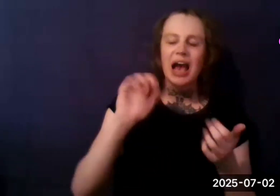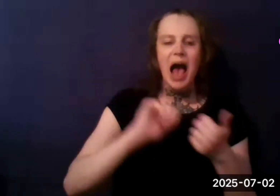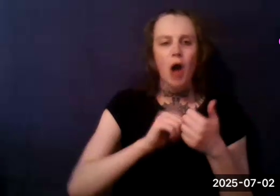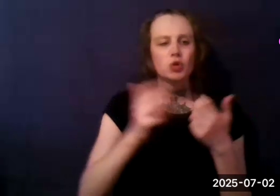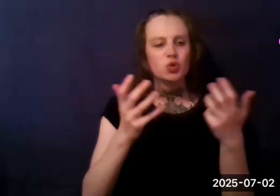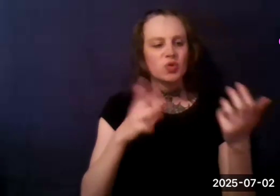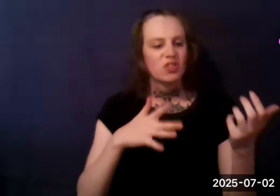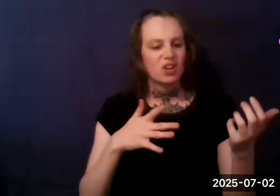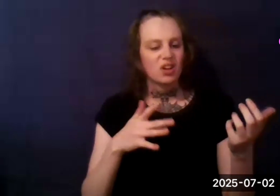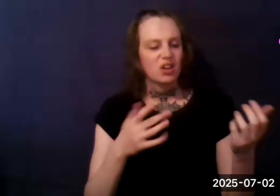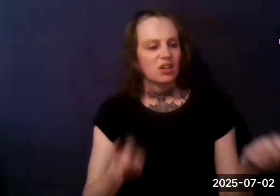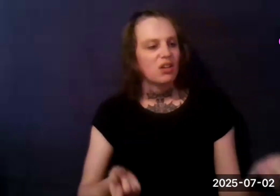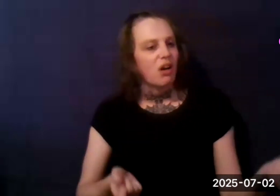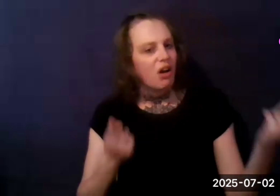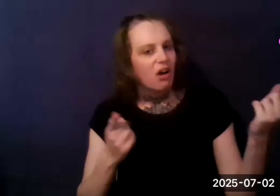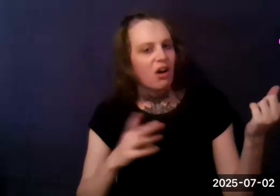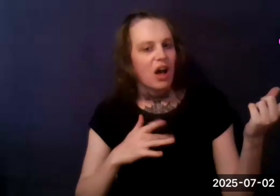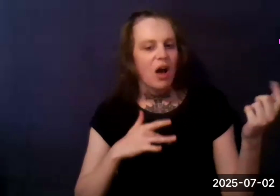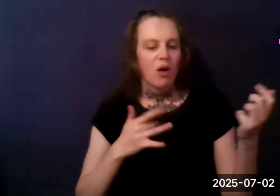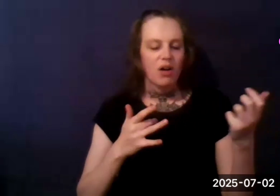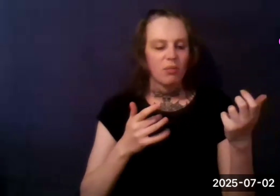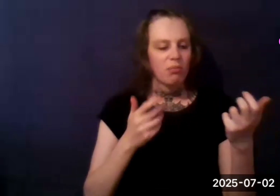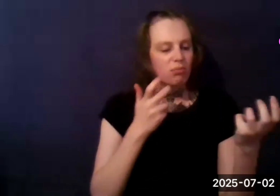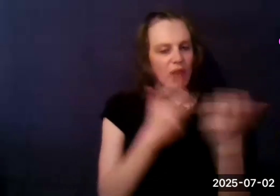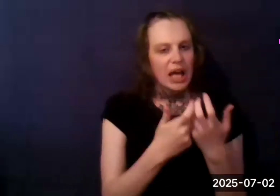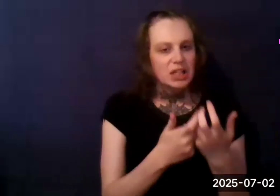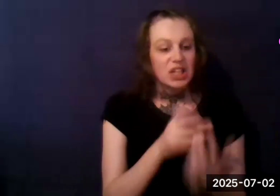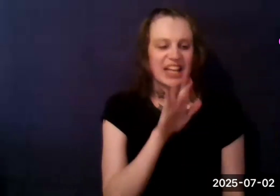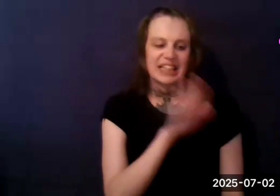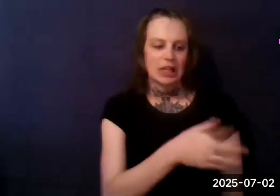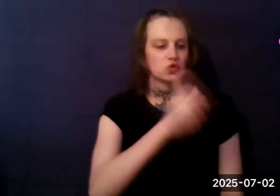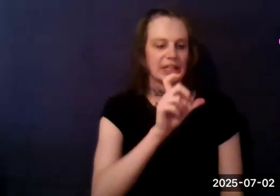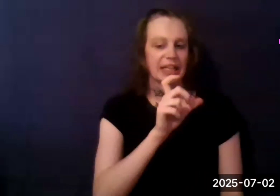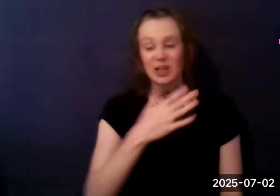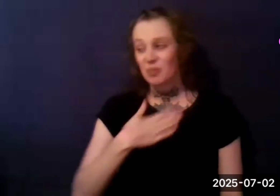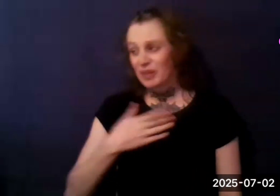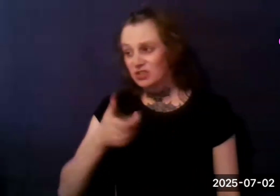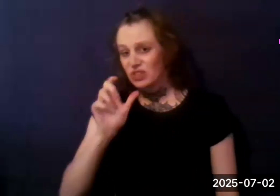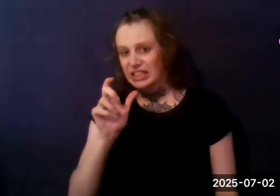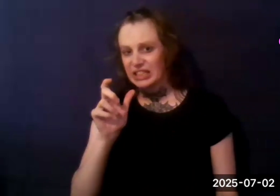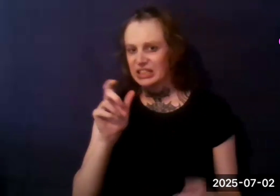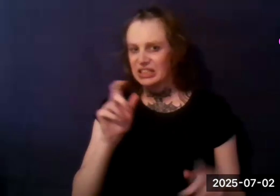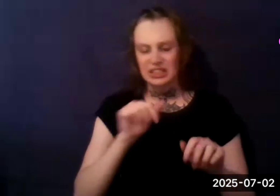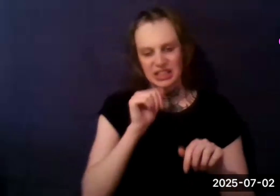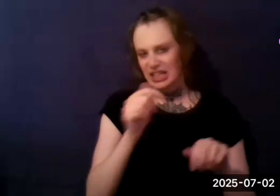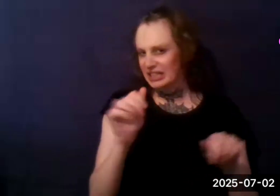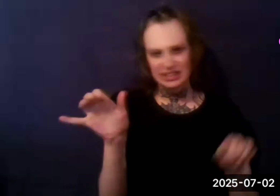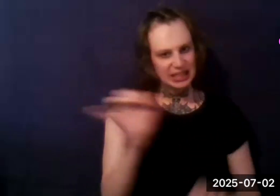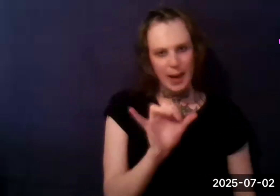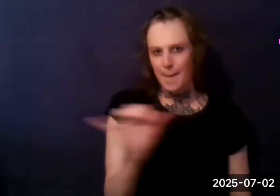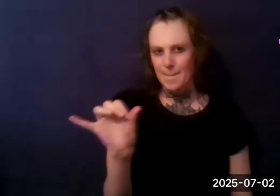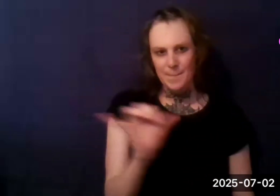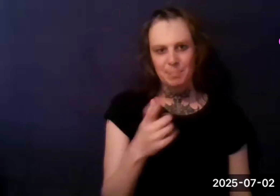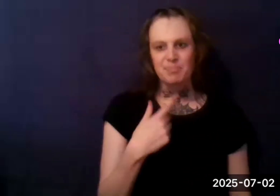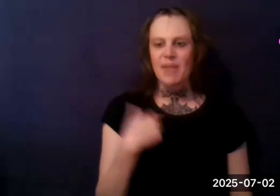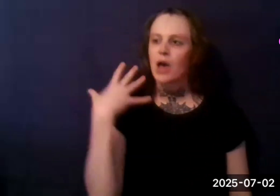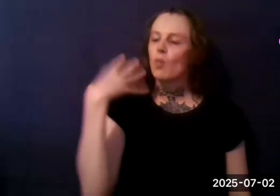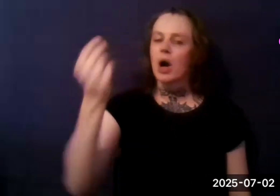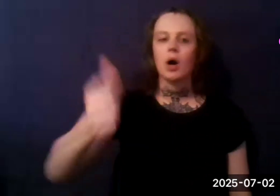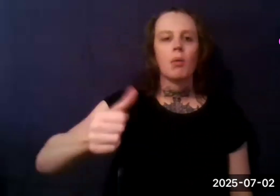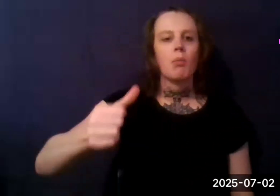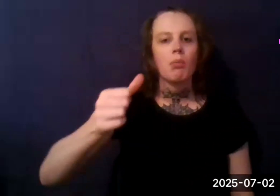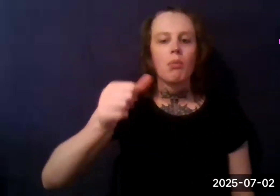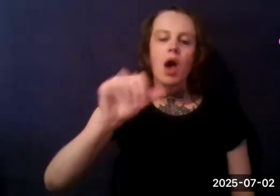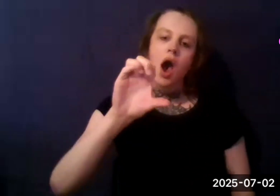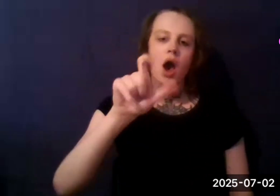about drinking, because like their drinking didn't look like my drinking. I always thought I'm like, well, I was like a club kid, and like they were drinking at like